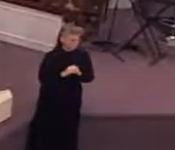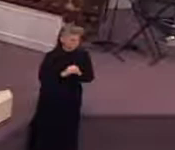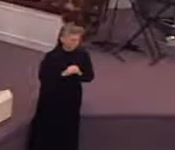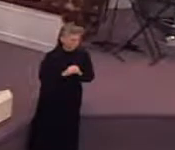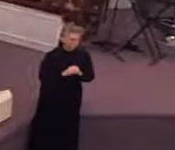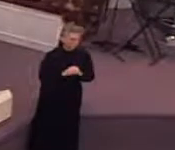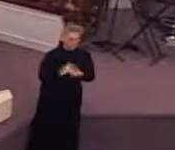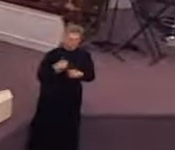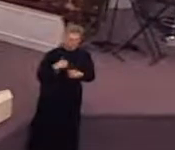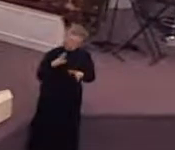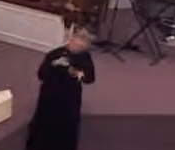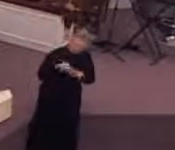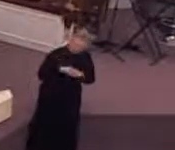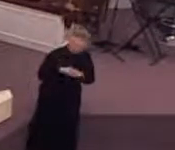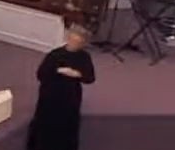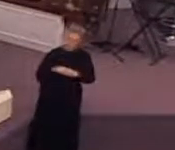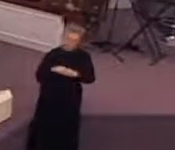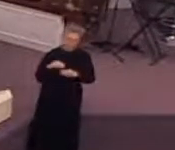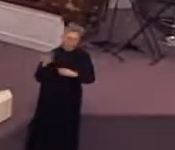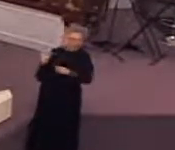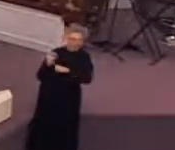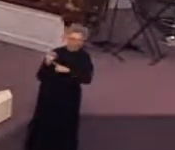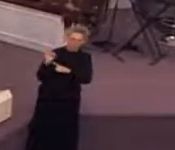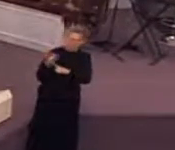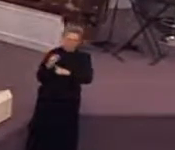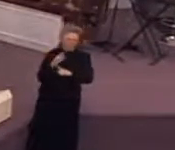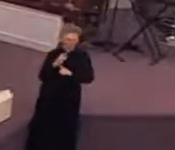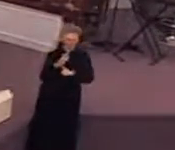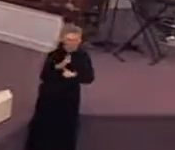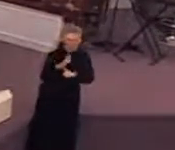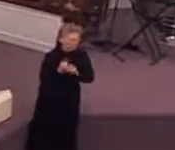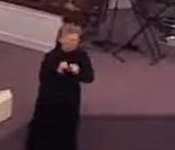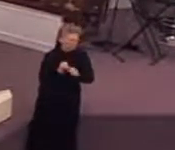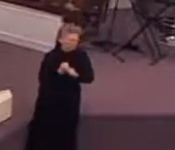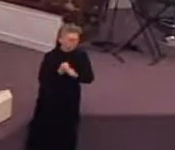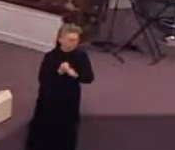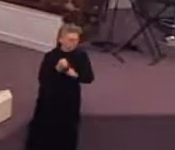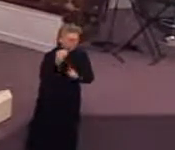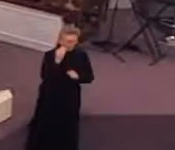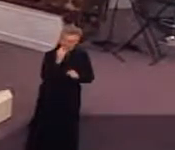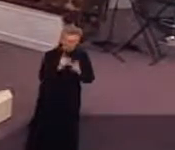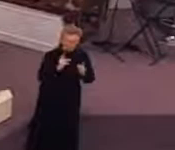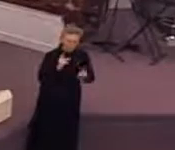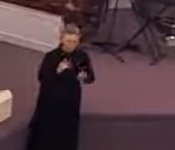After being in the ministry for 35 years, I understand that people can reach a place where they're not on the cutting edge.